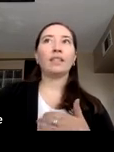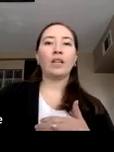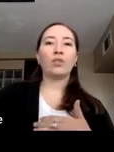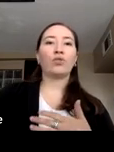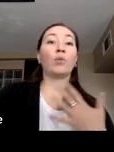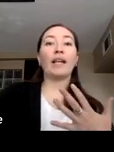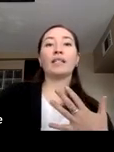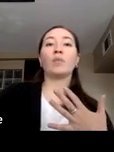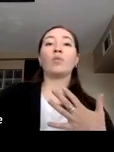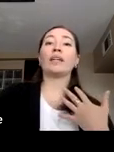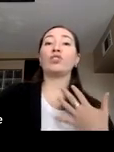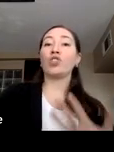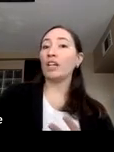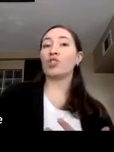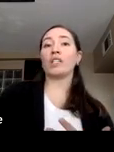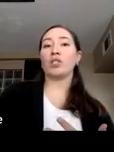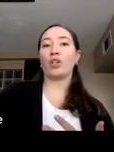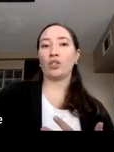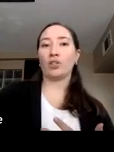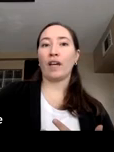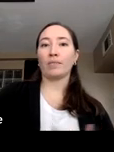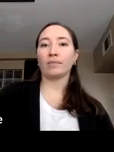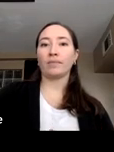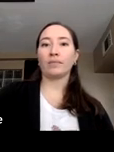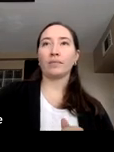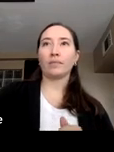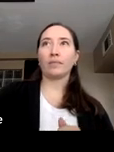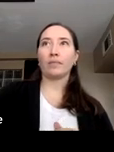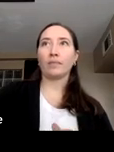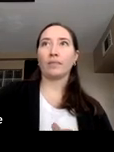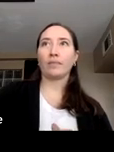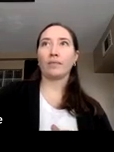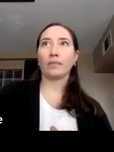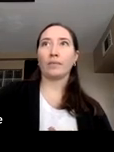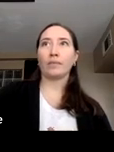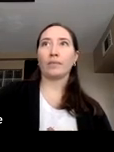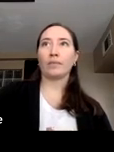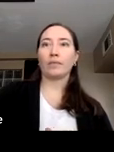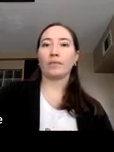And this is also true anytime you make changes to your survey.